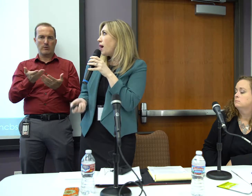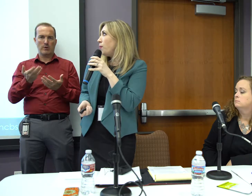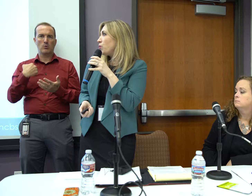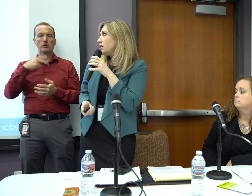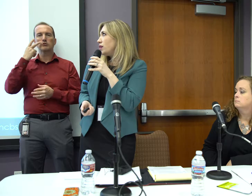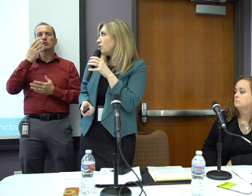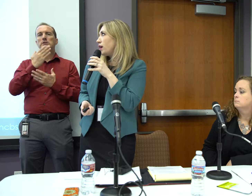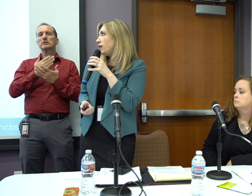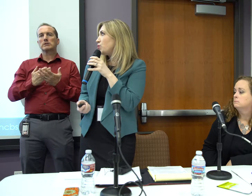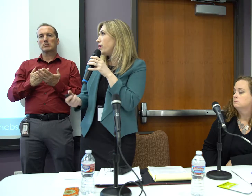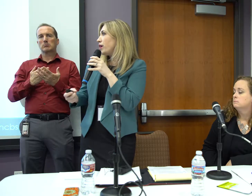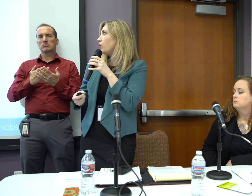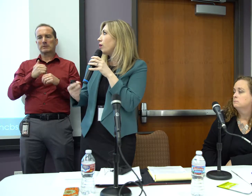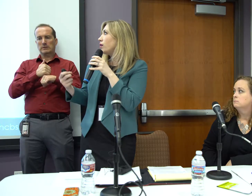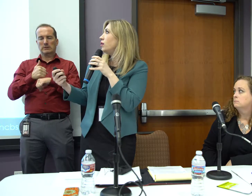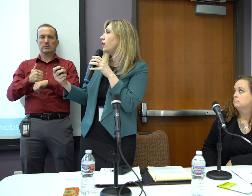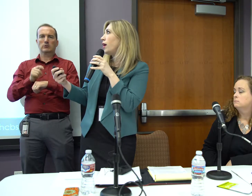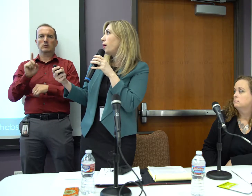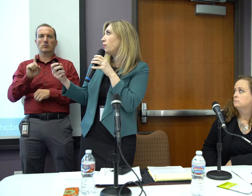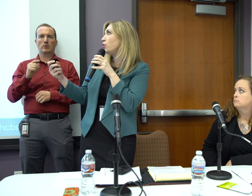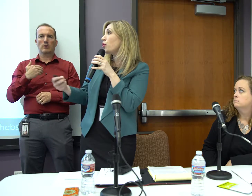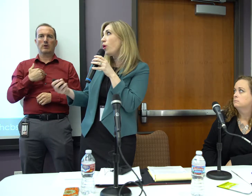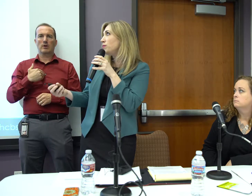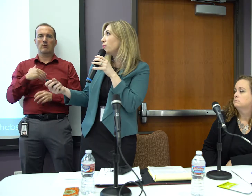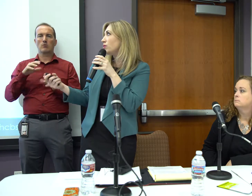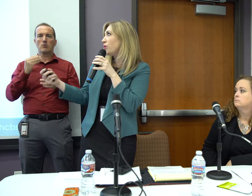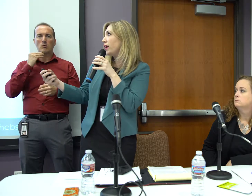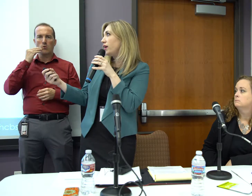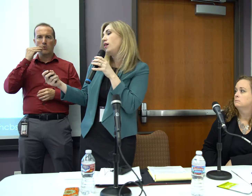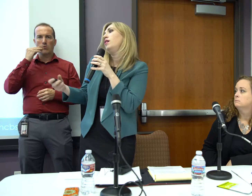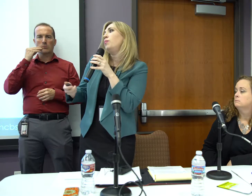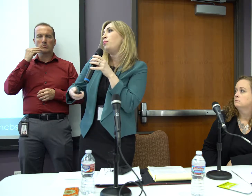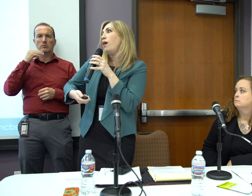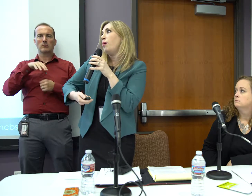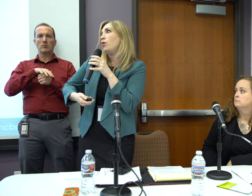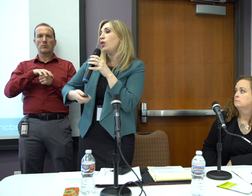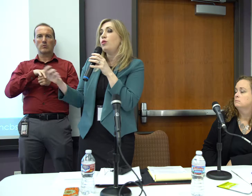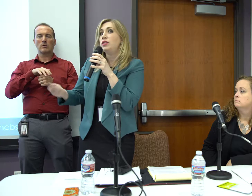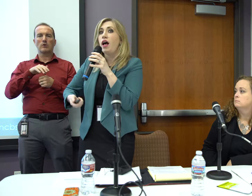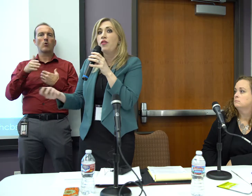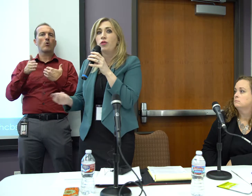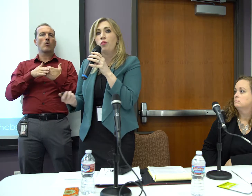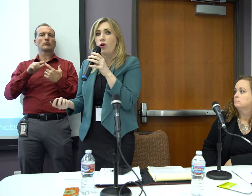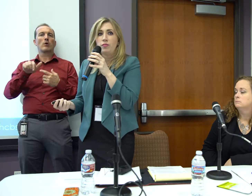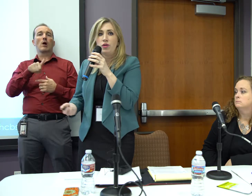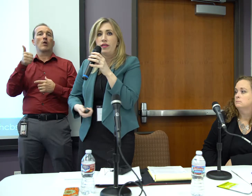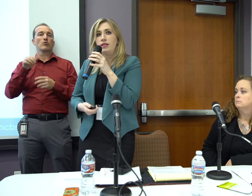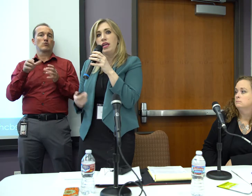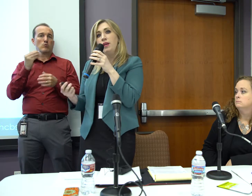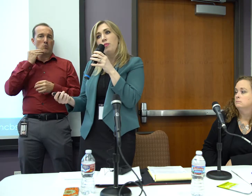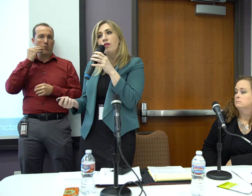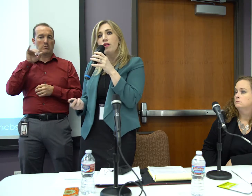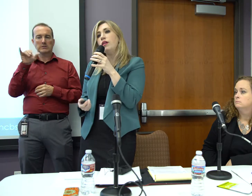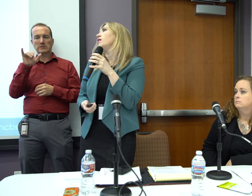saw some residential settings where there were group homes that were located close to other group homes, so